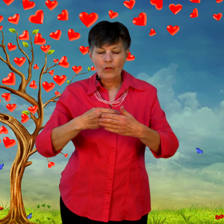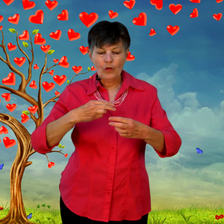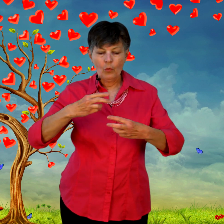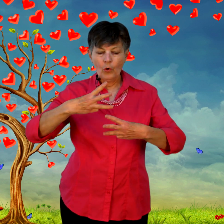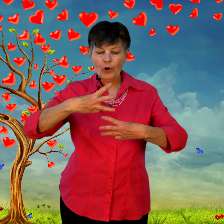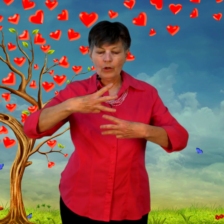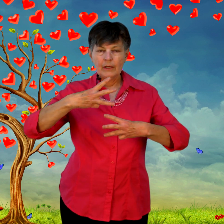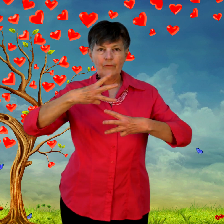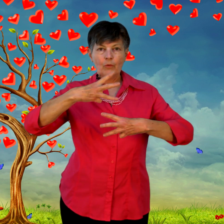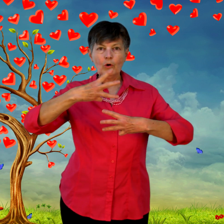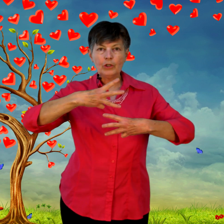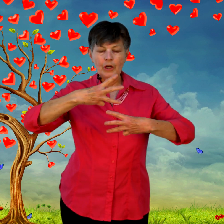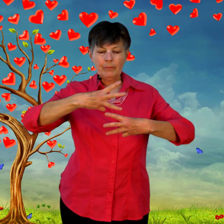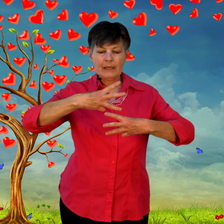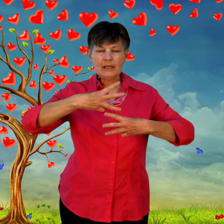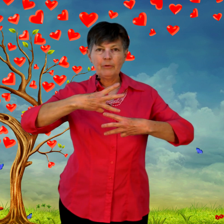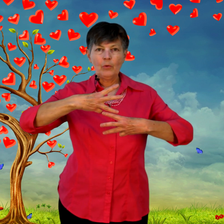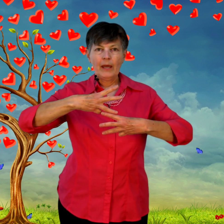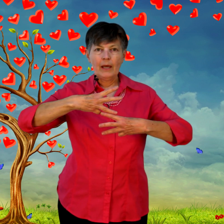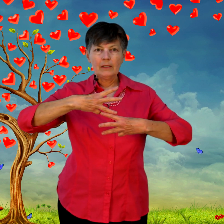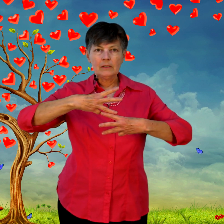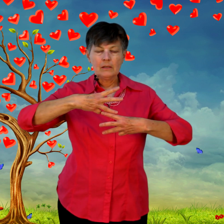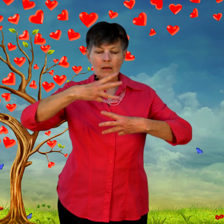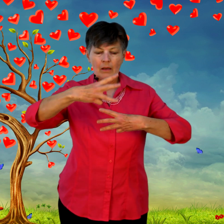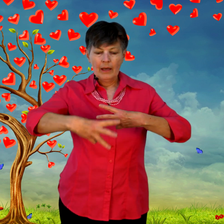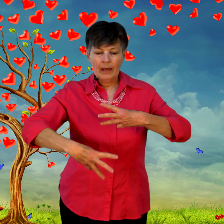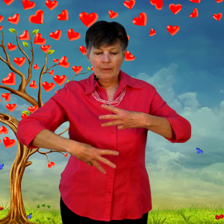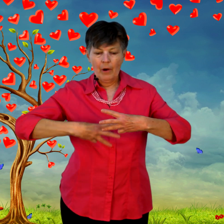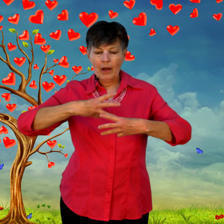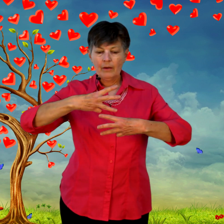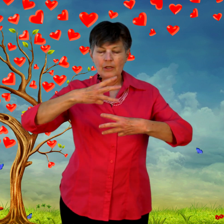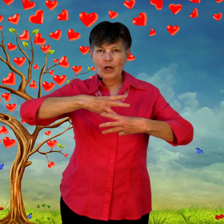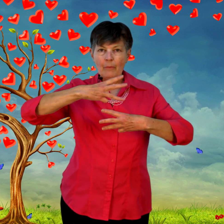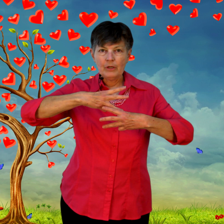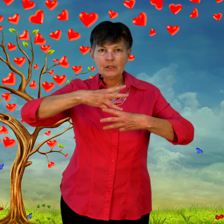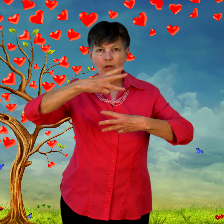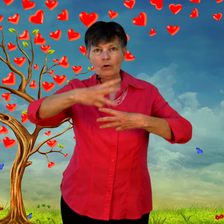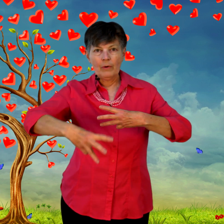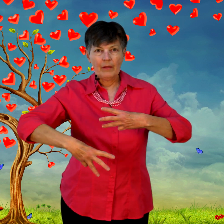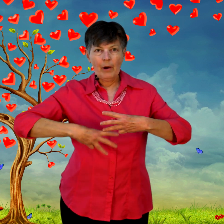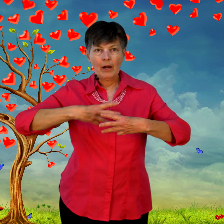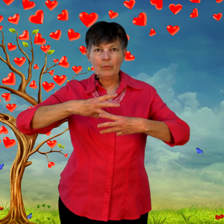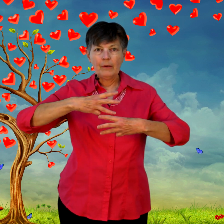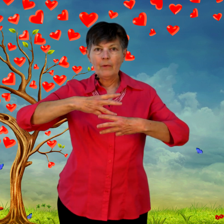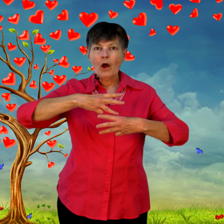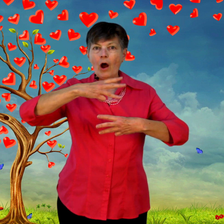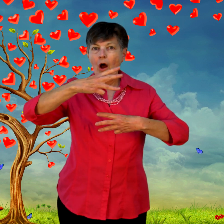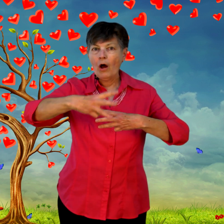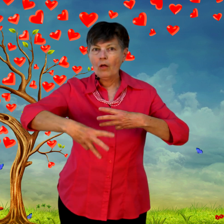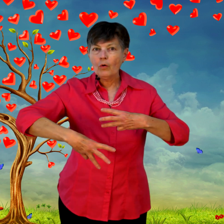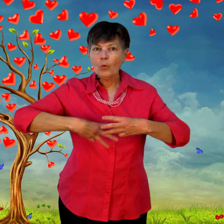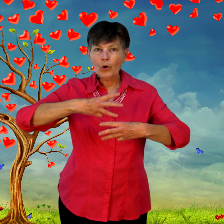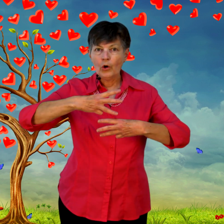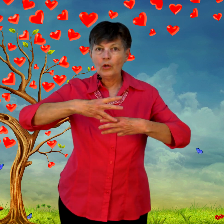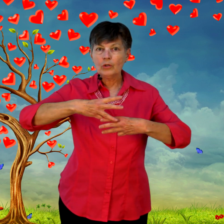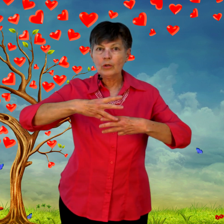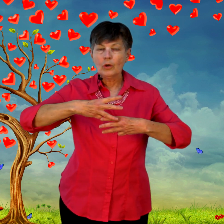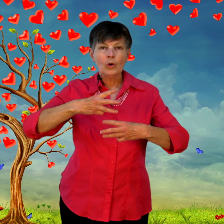the world. Now for world, you're going to make W hands. And the top one's going to go around the bottom one. All the world